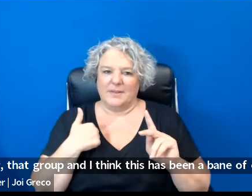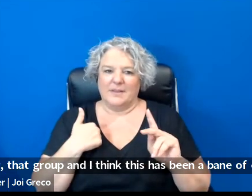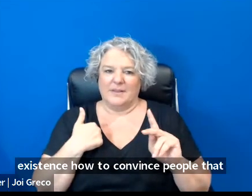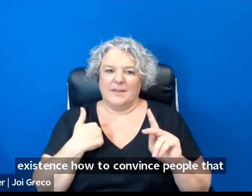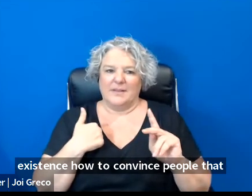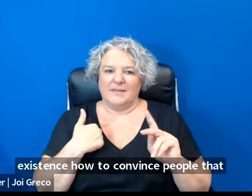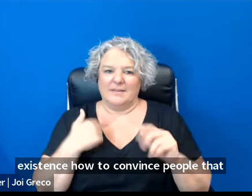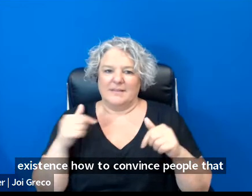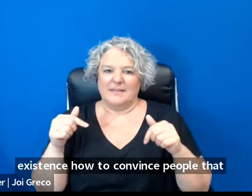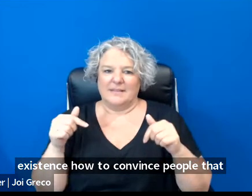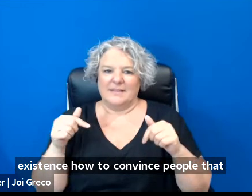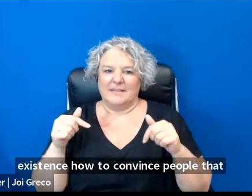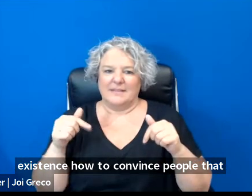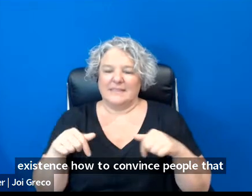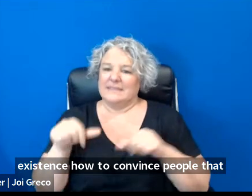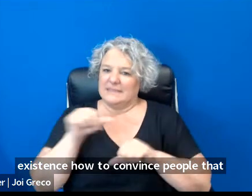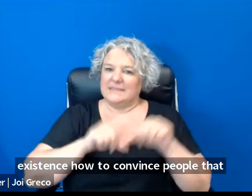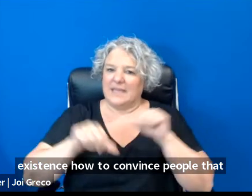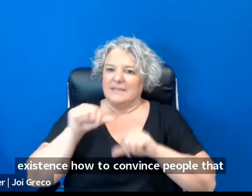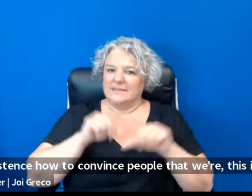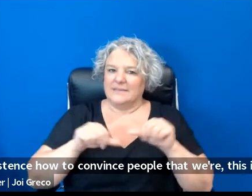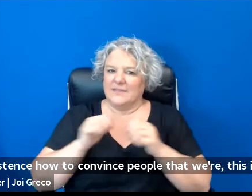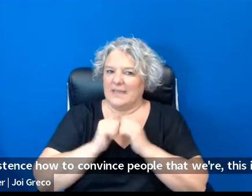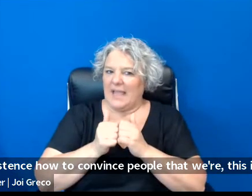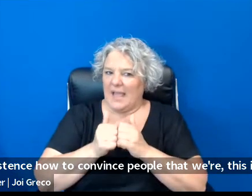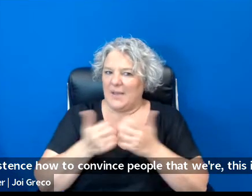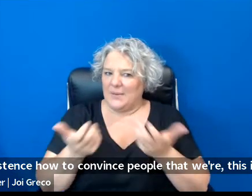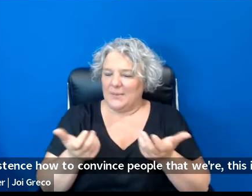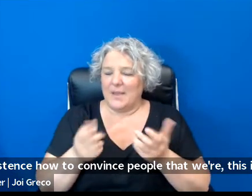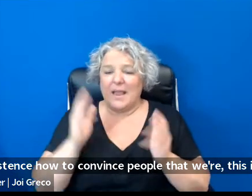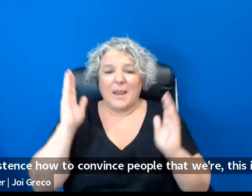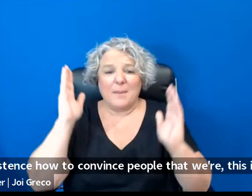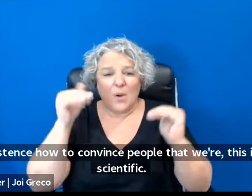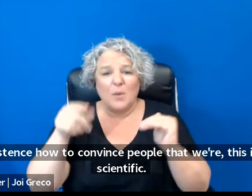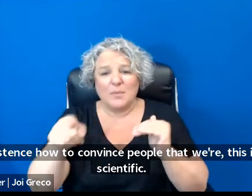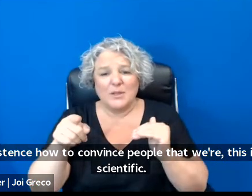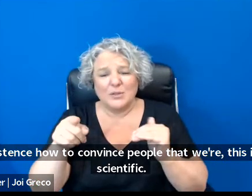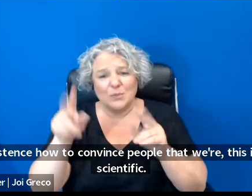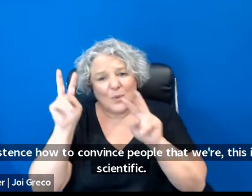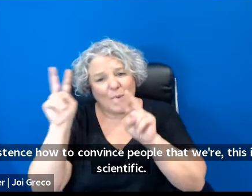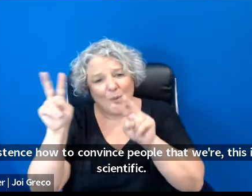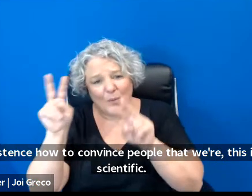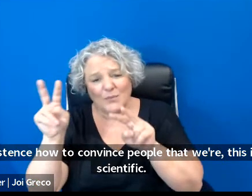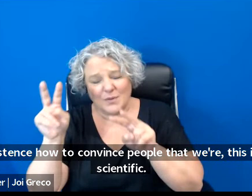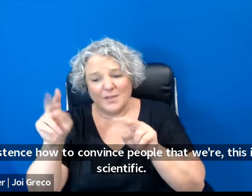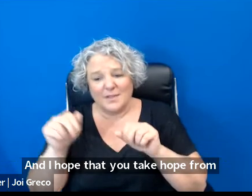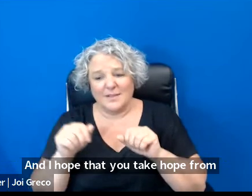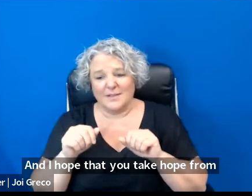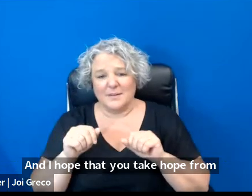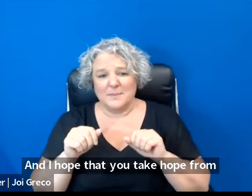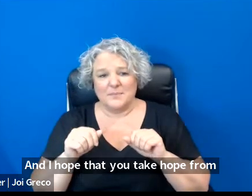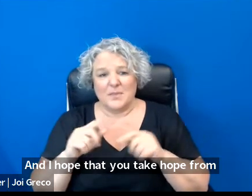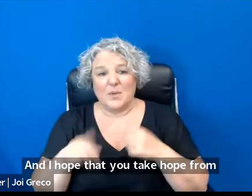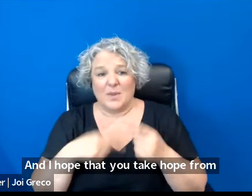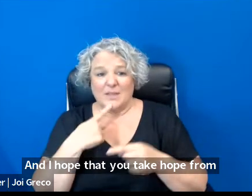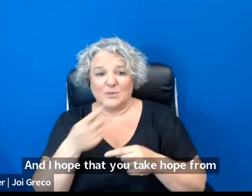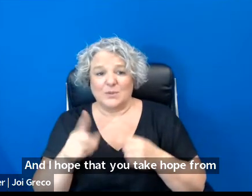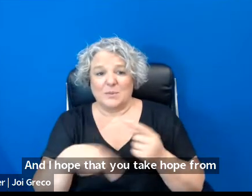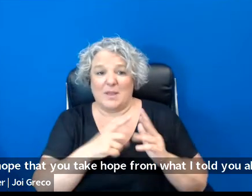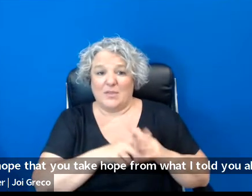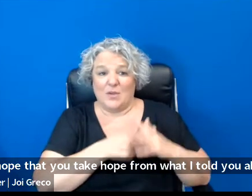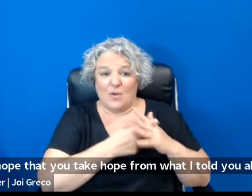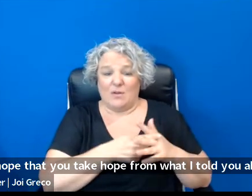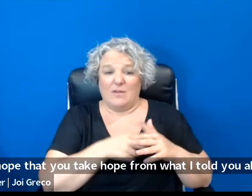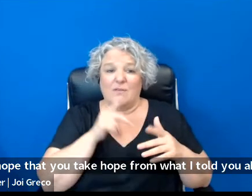that this is scientific, and I hope that you take hope from what I told you about the origins of the